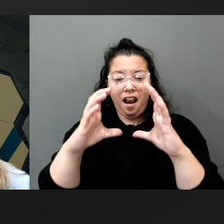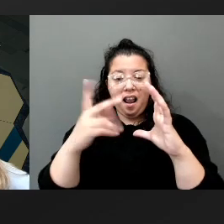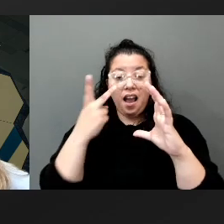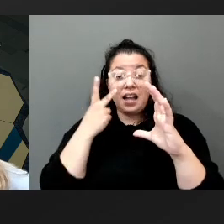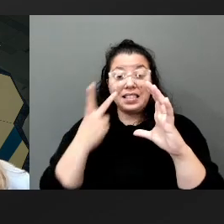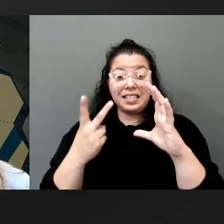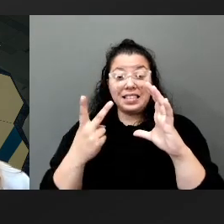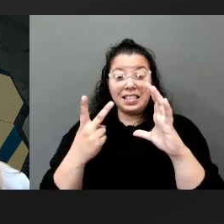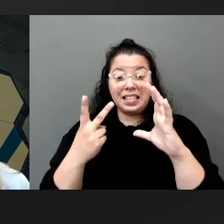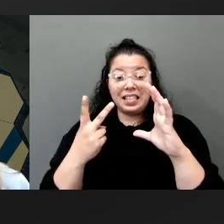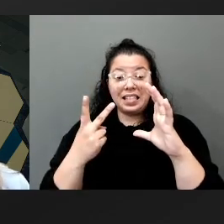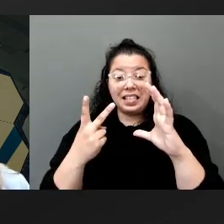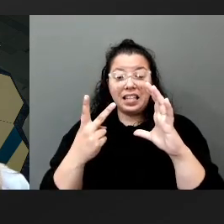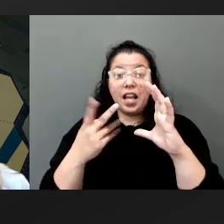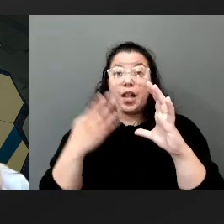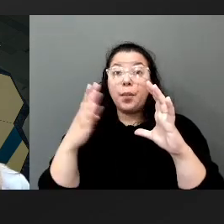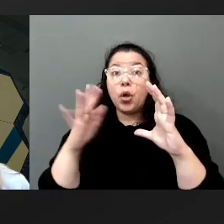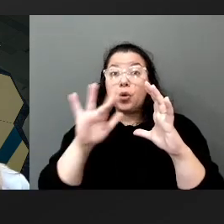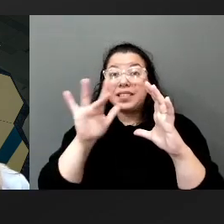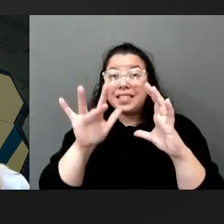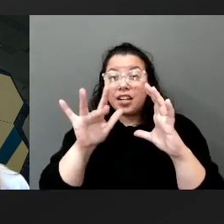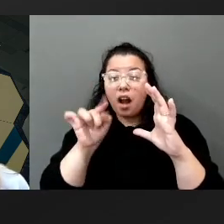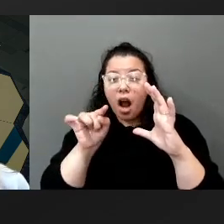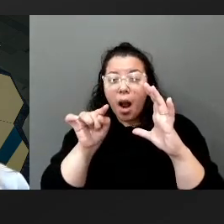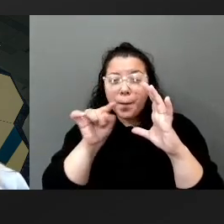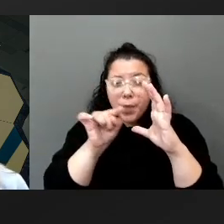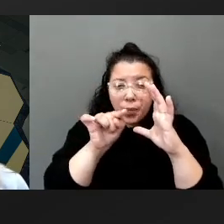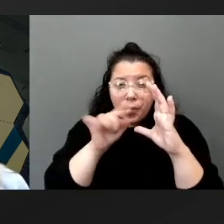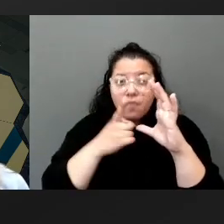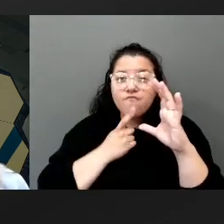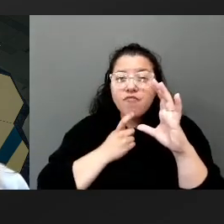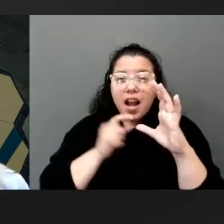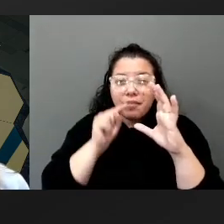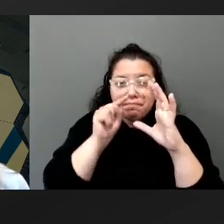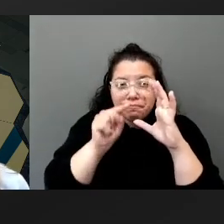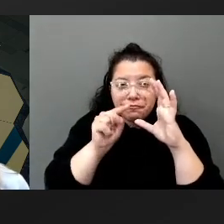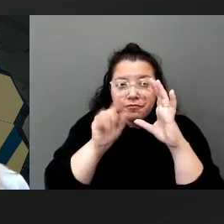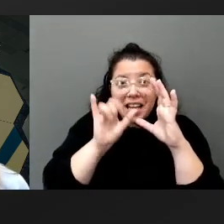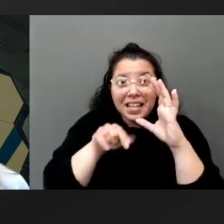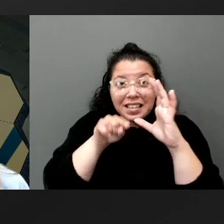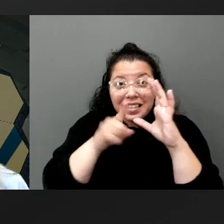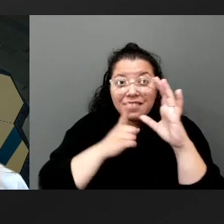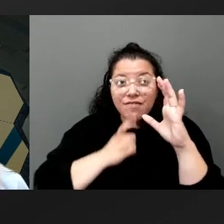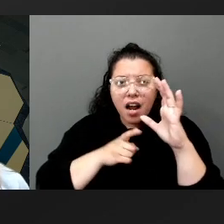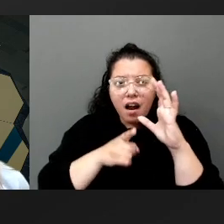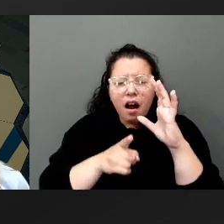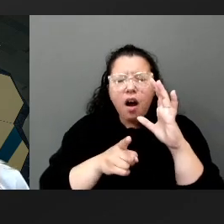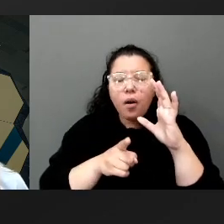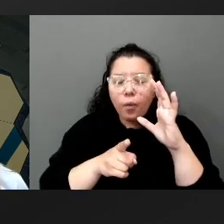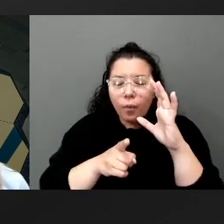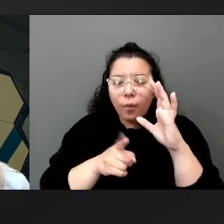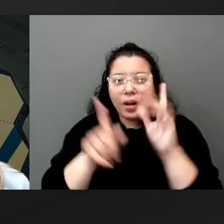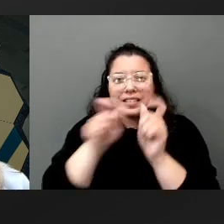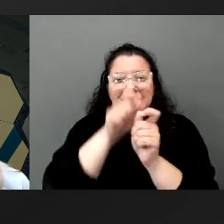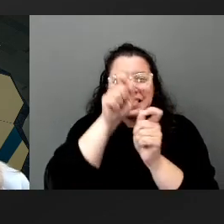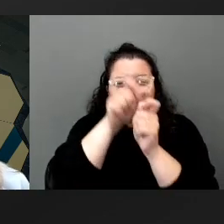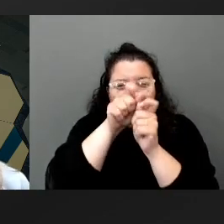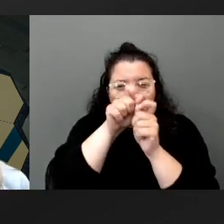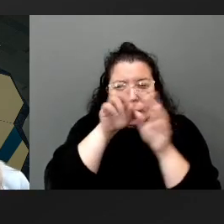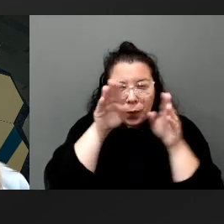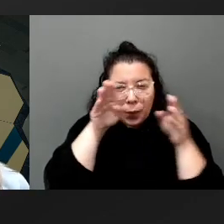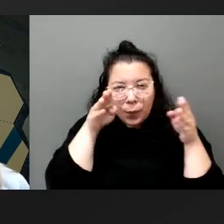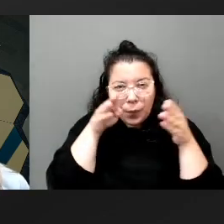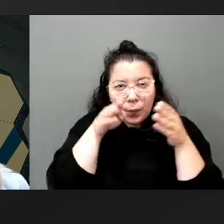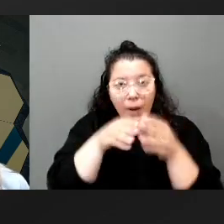blue star. This is absolutely astonishing, the level of detail that we can get with these images with the James Webb Space